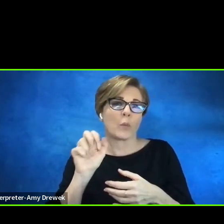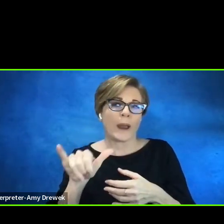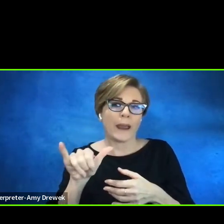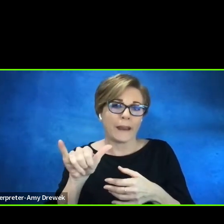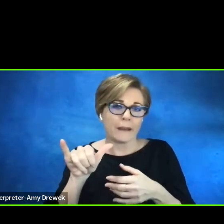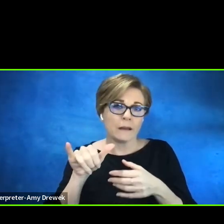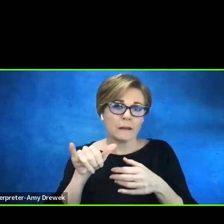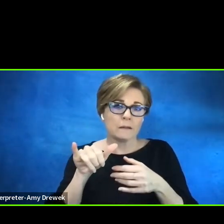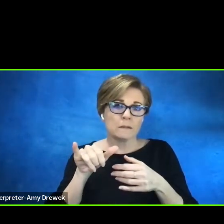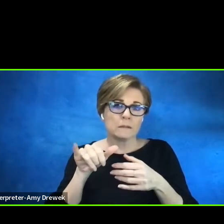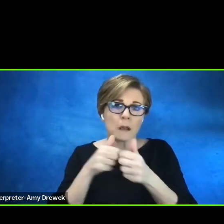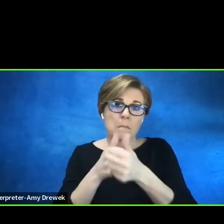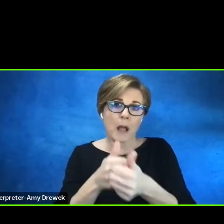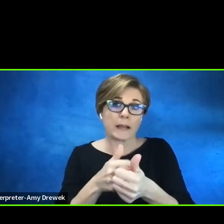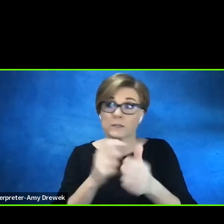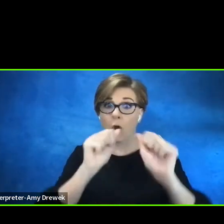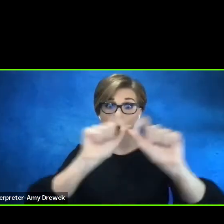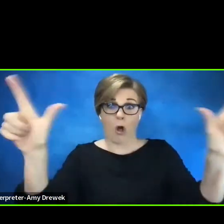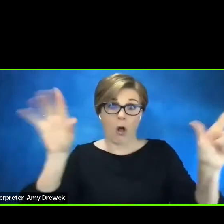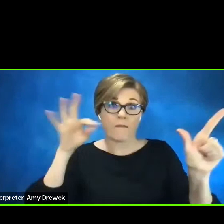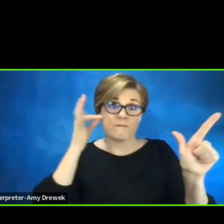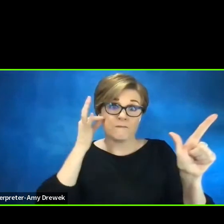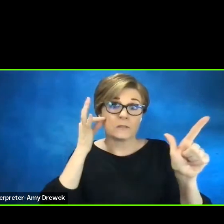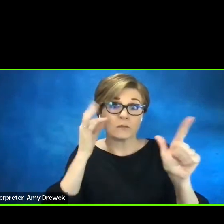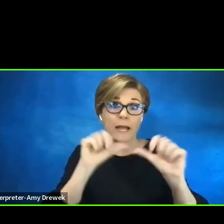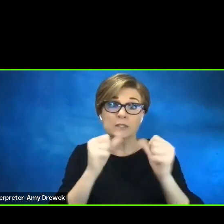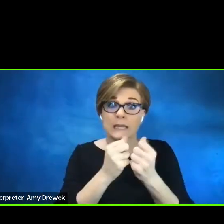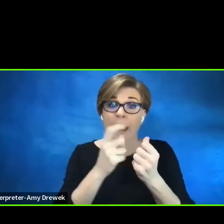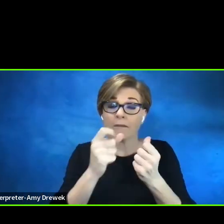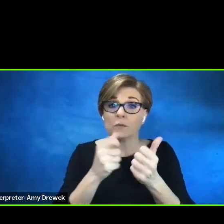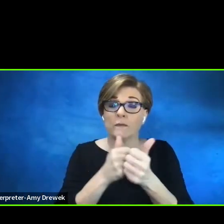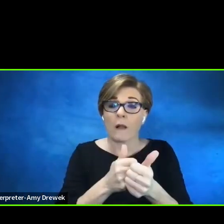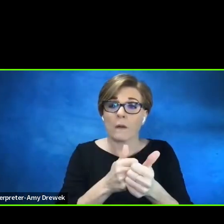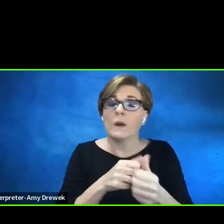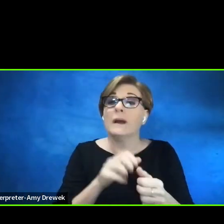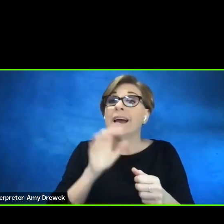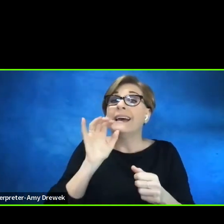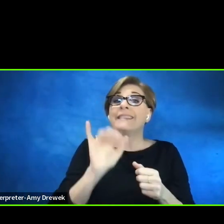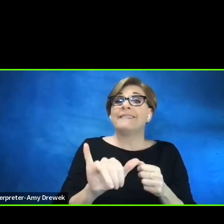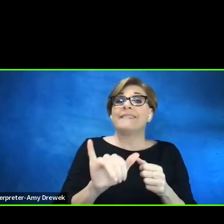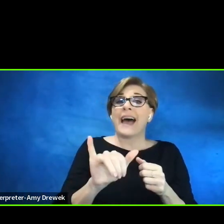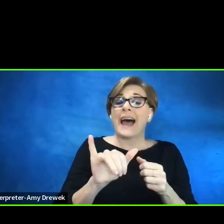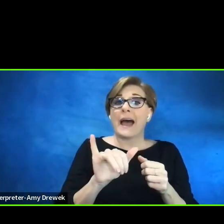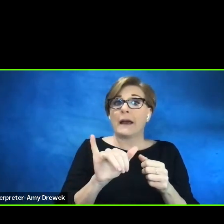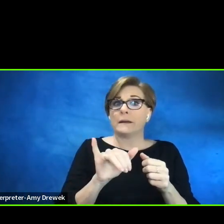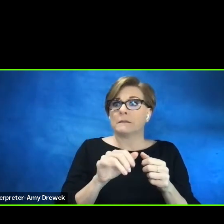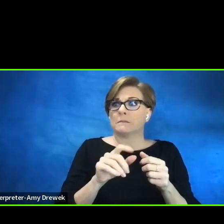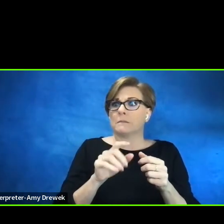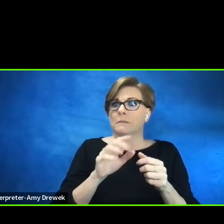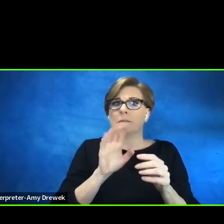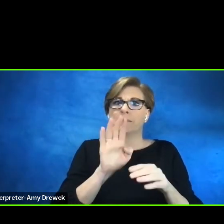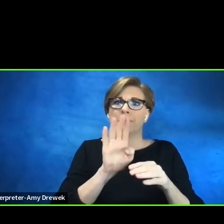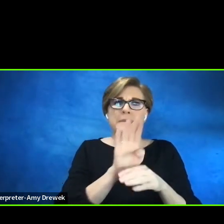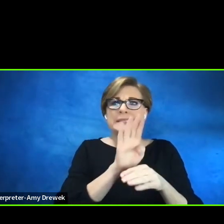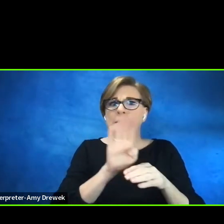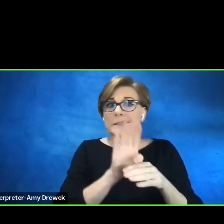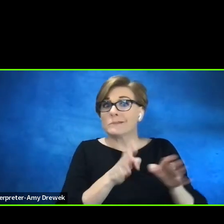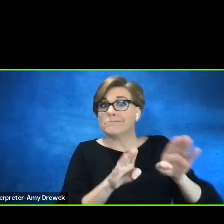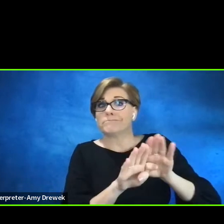agencies. This assessment criteria wrapped up in August. All federal agencies were required to upload